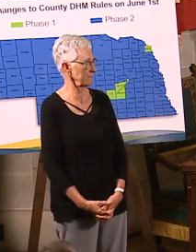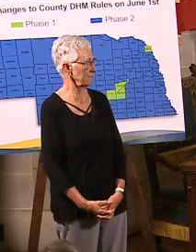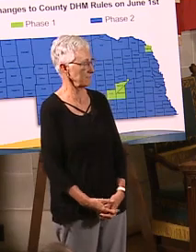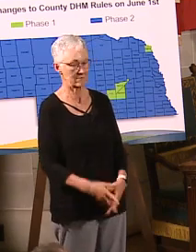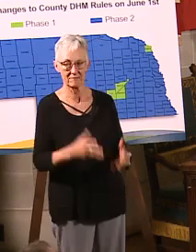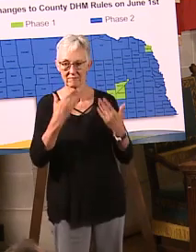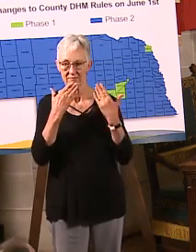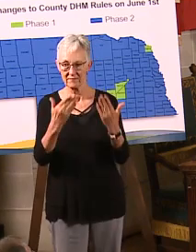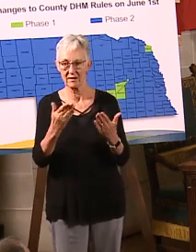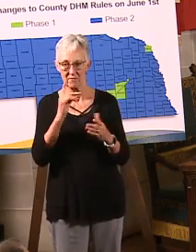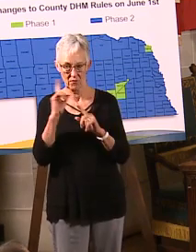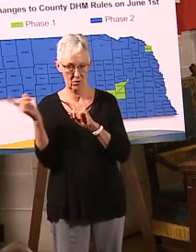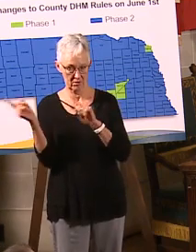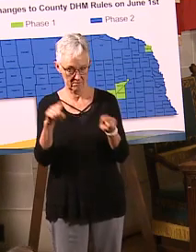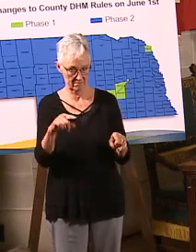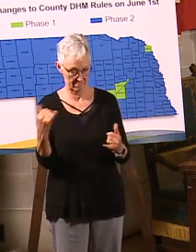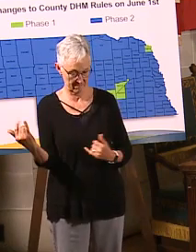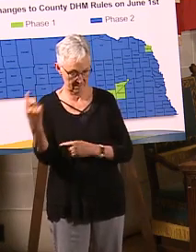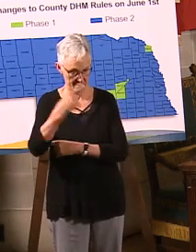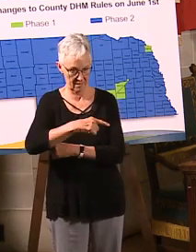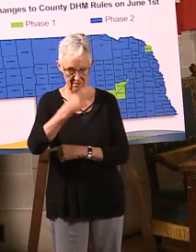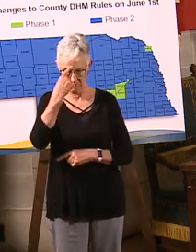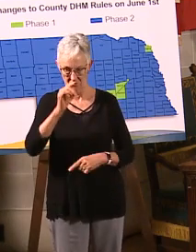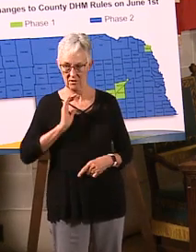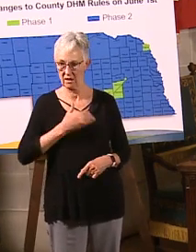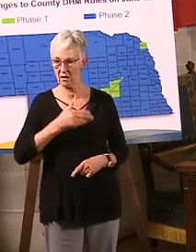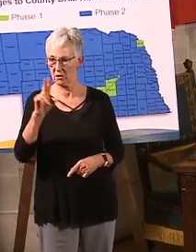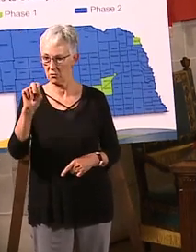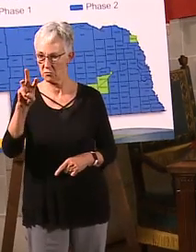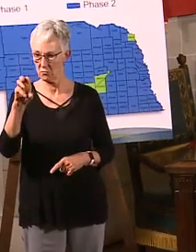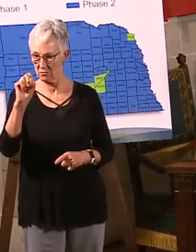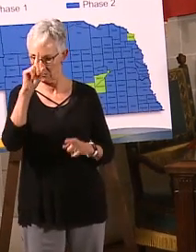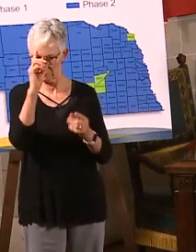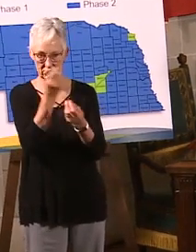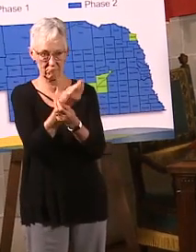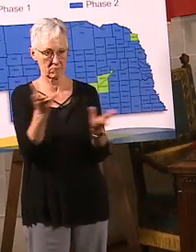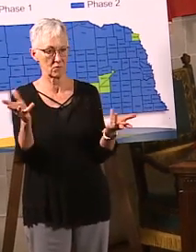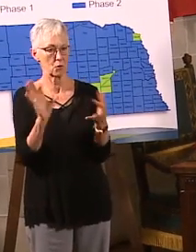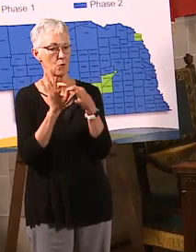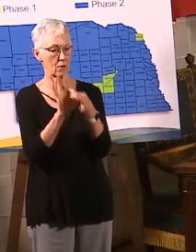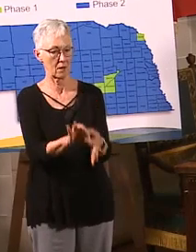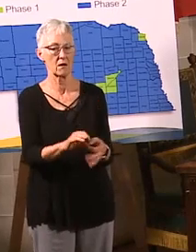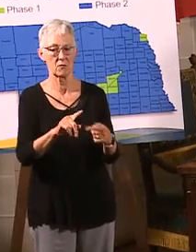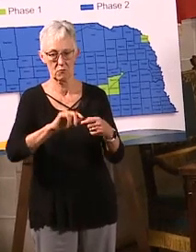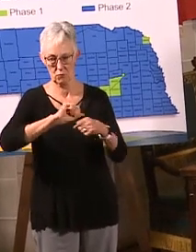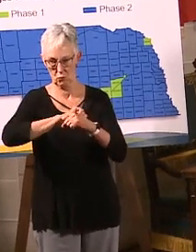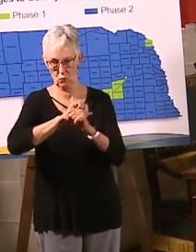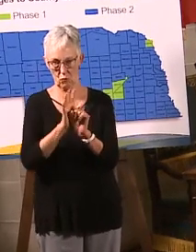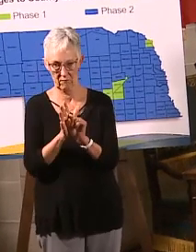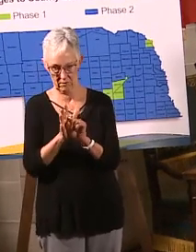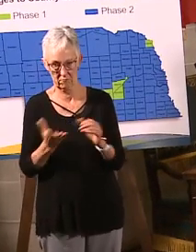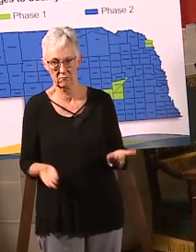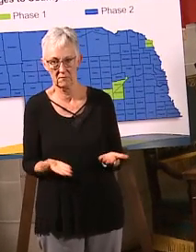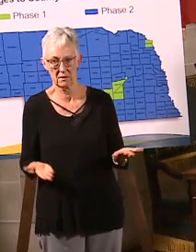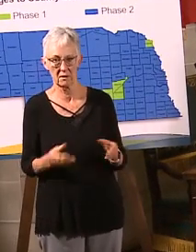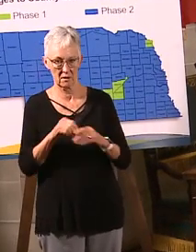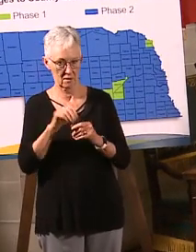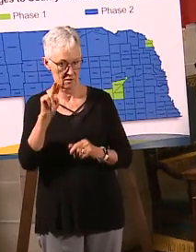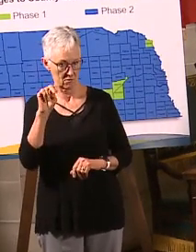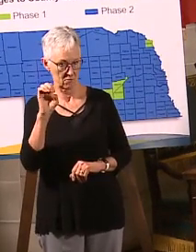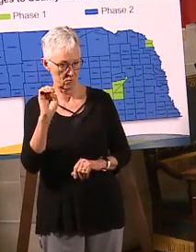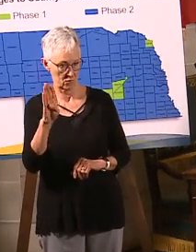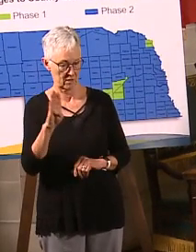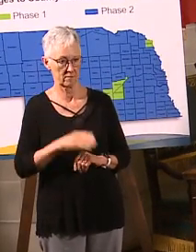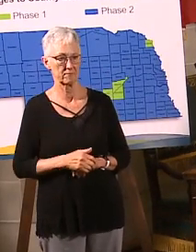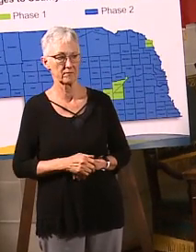Okay, well, thank you, everybody, for joining us for this press briefing on what the state is doing to slow the spread of coronavirus here in the state of Nebraska. So